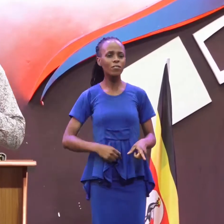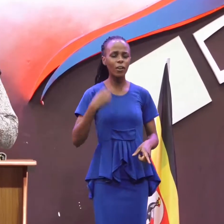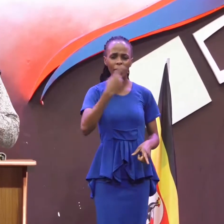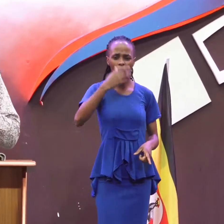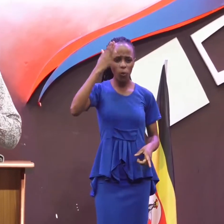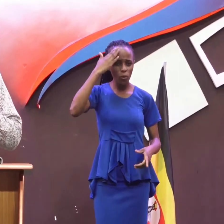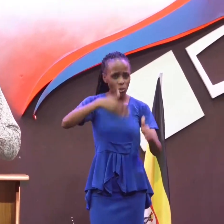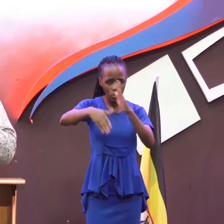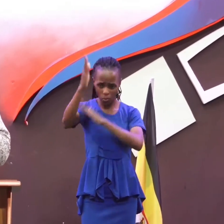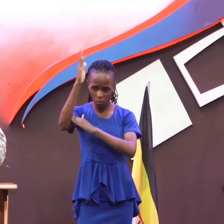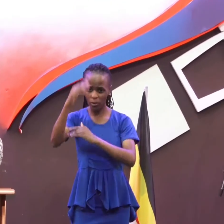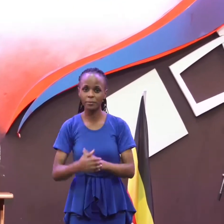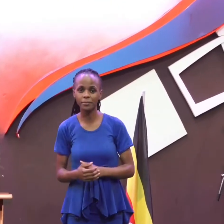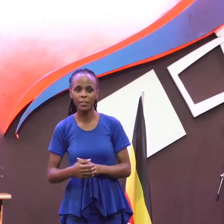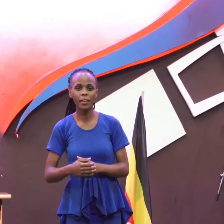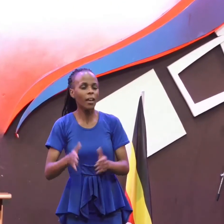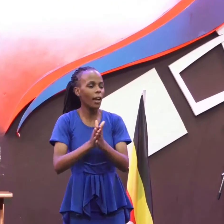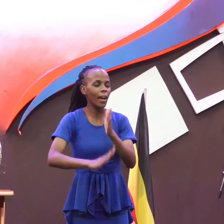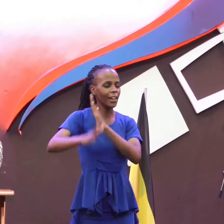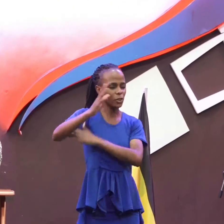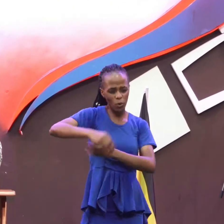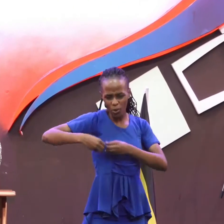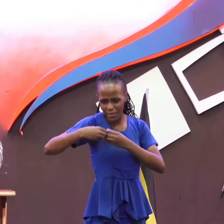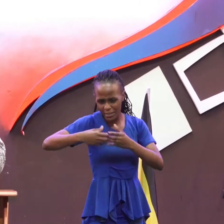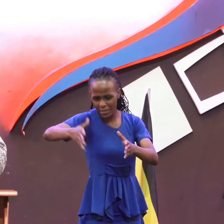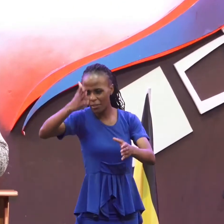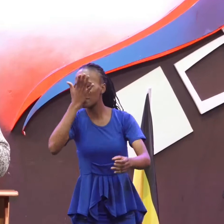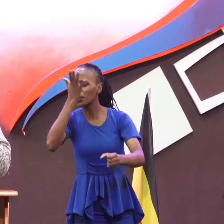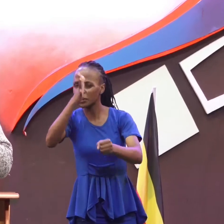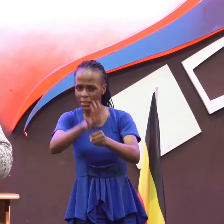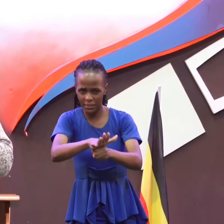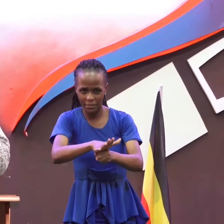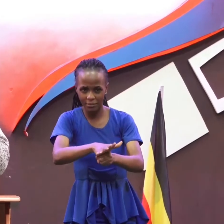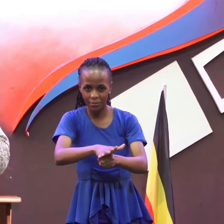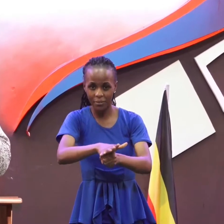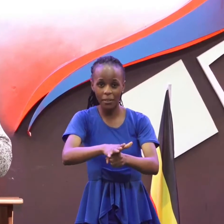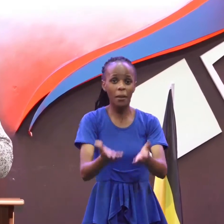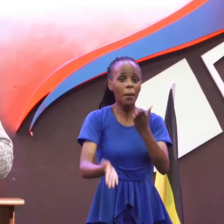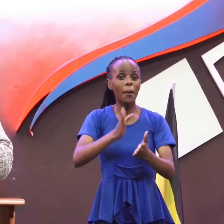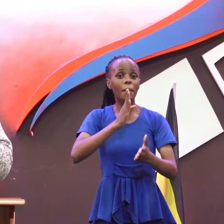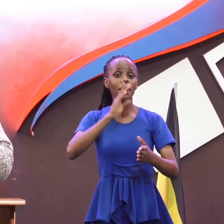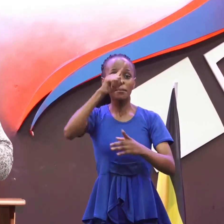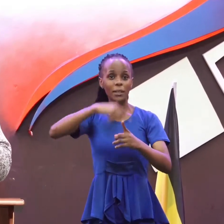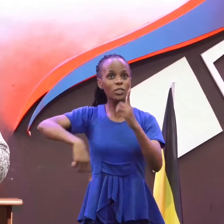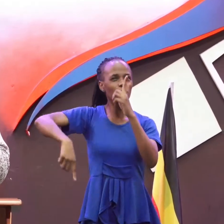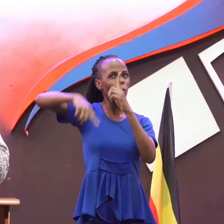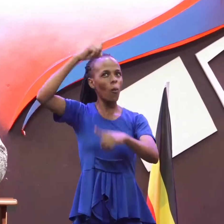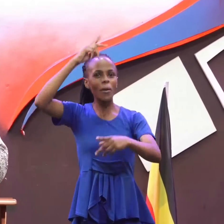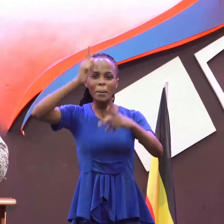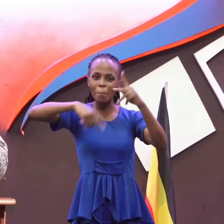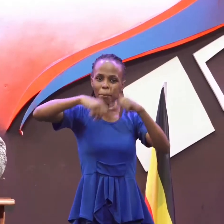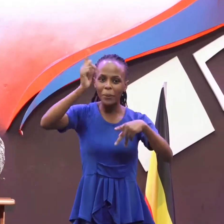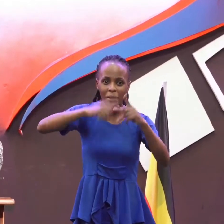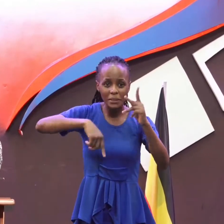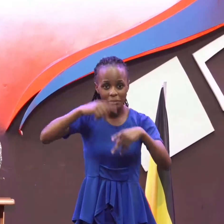is a grandmother, grandfather who knew God. And the Lord gave them a promise. Maybe you won